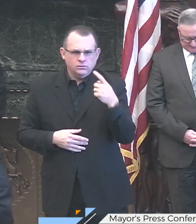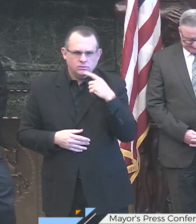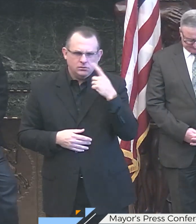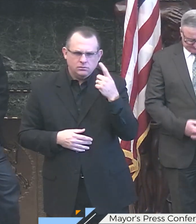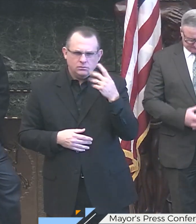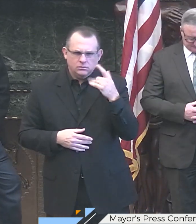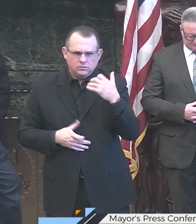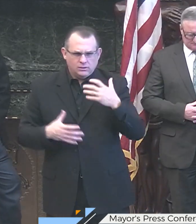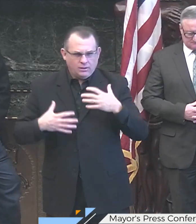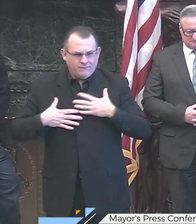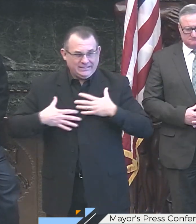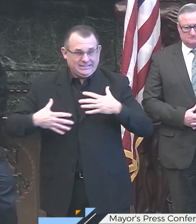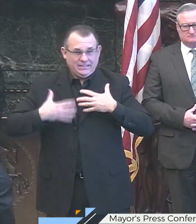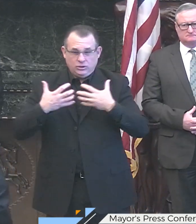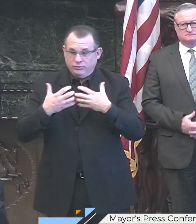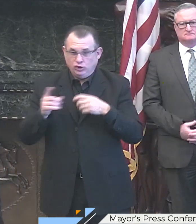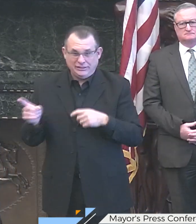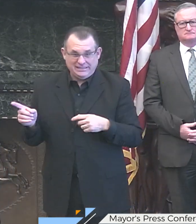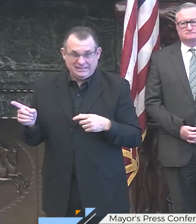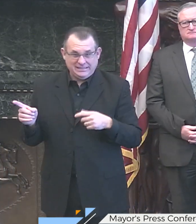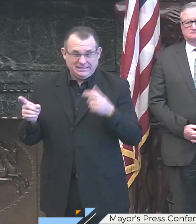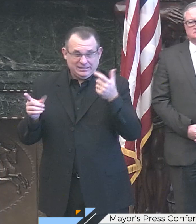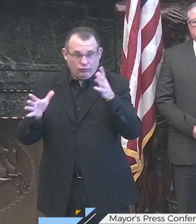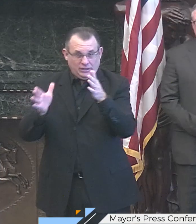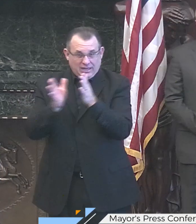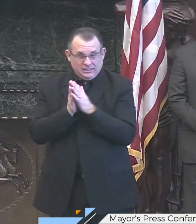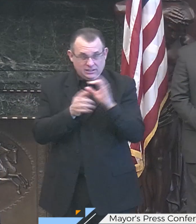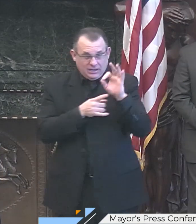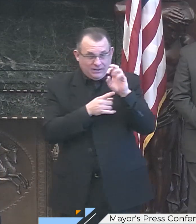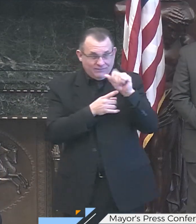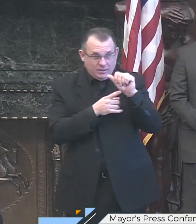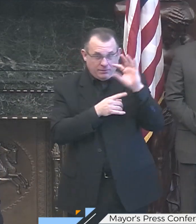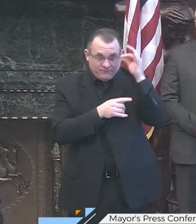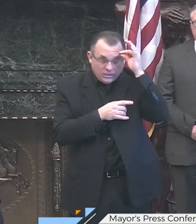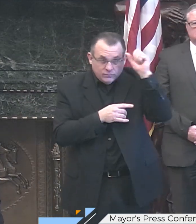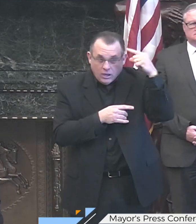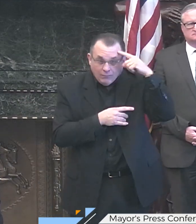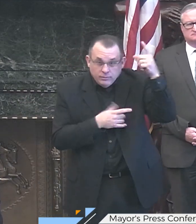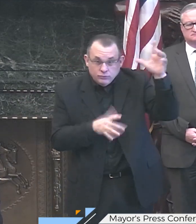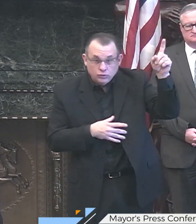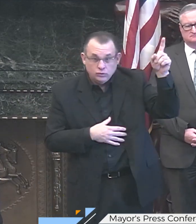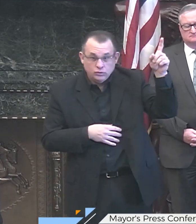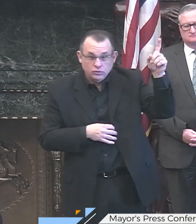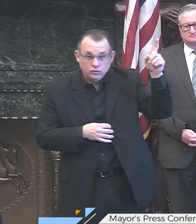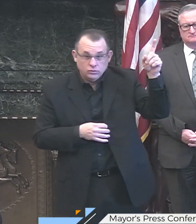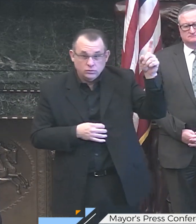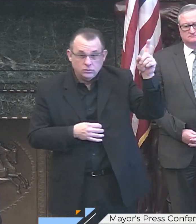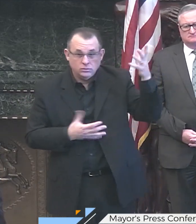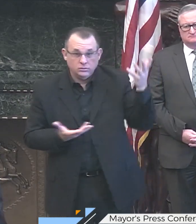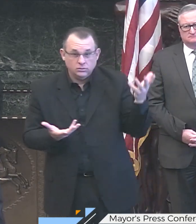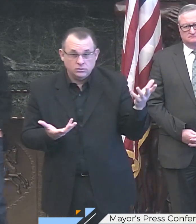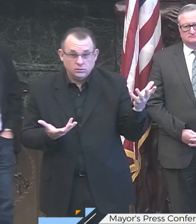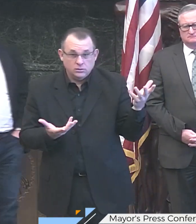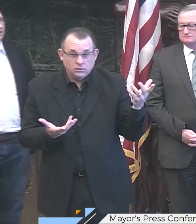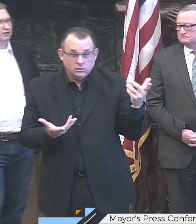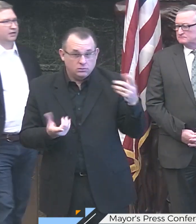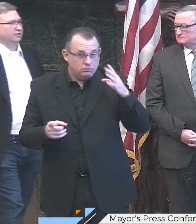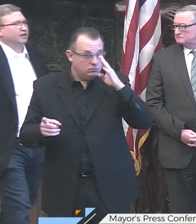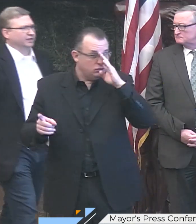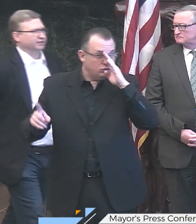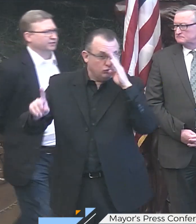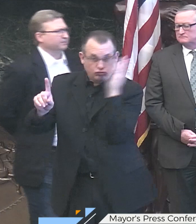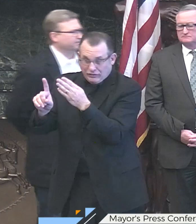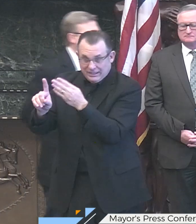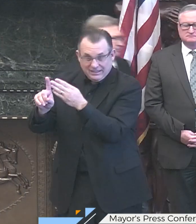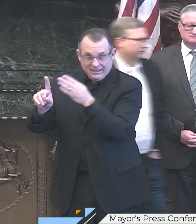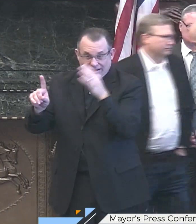from the federal government? And does the city make those requests through the Pennsylvania Department of Health, or do you go straight to the federal government, say the Strategic